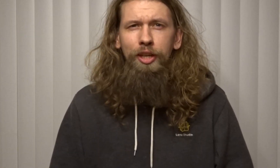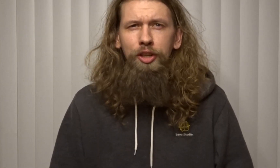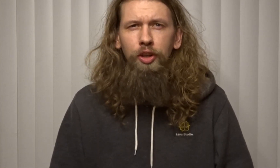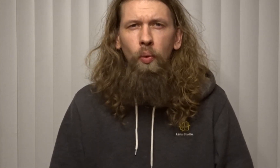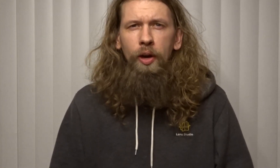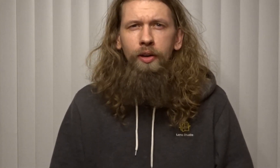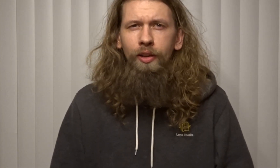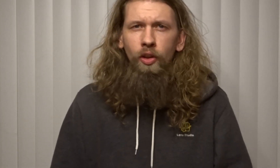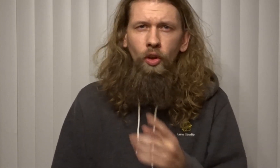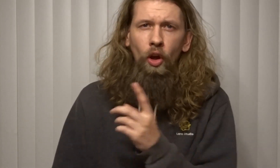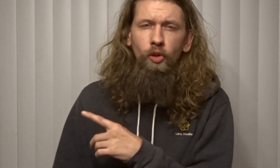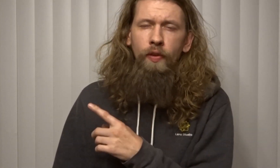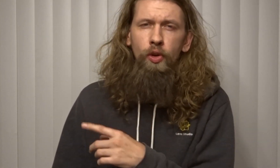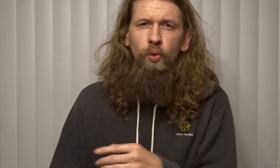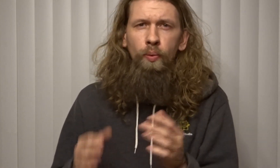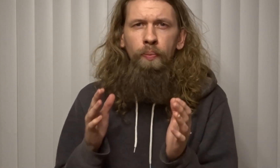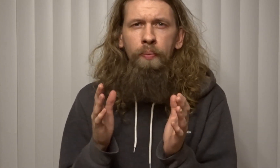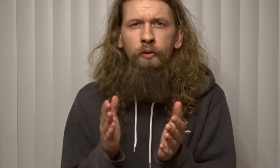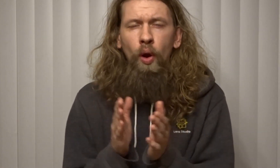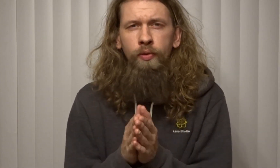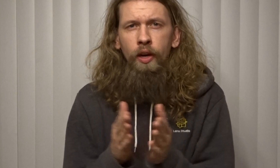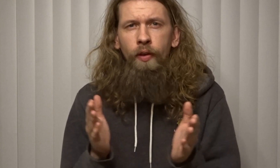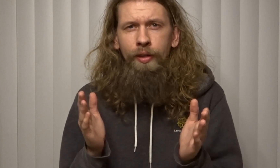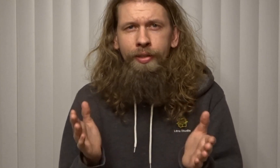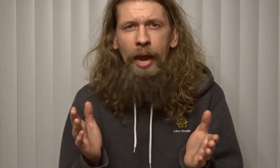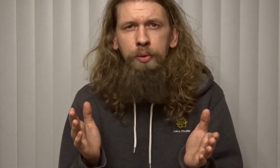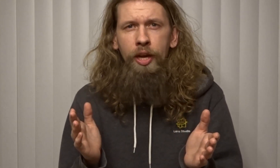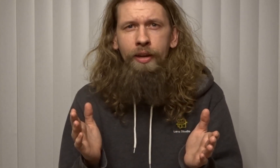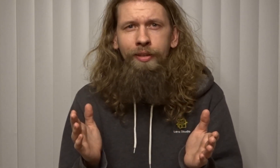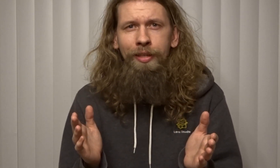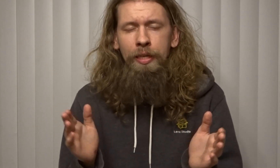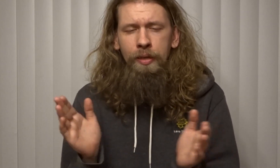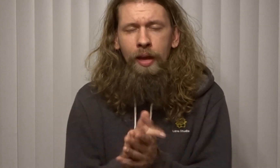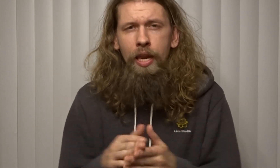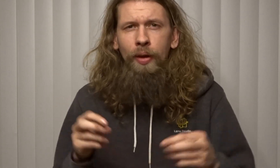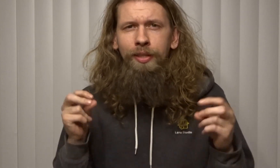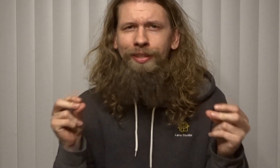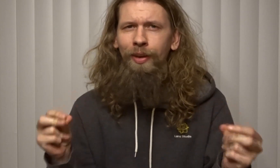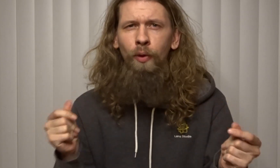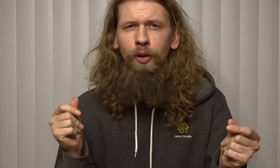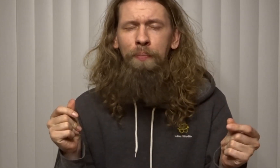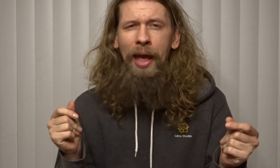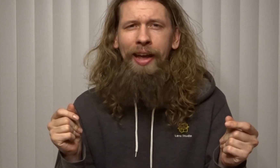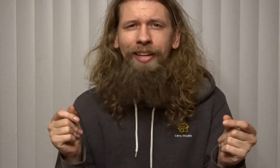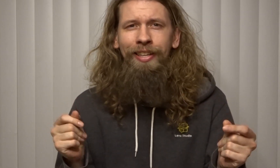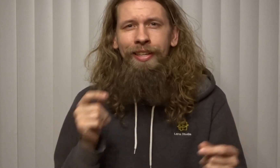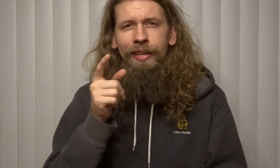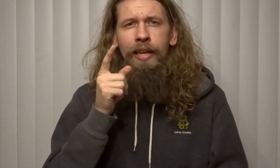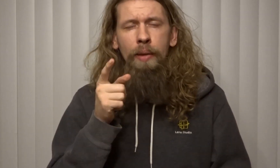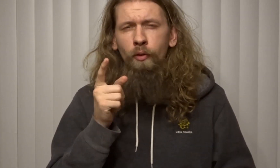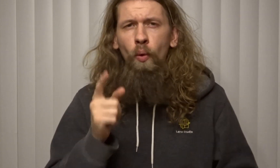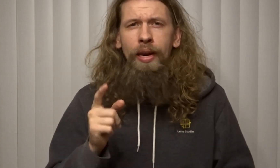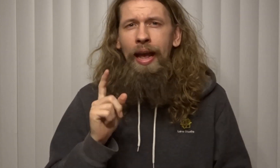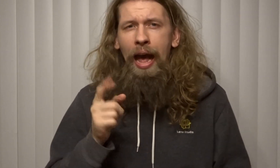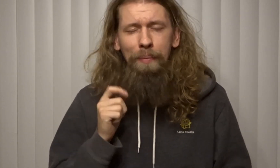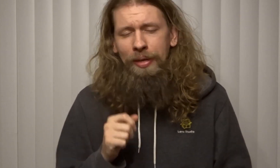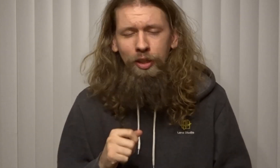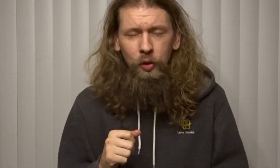Transitions are weird. All those videos were before I was verified on Snapchat. Anyways, welcome back. And before we hop into